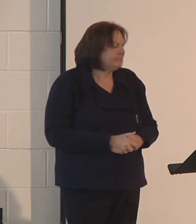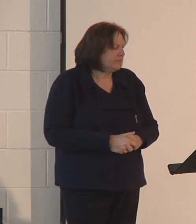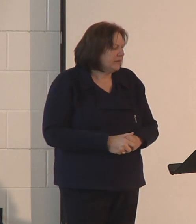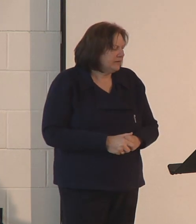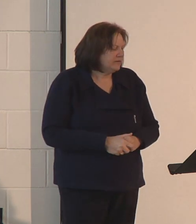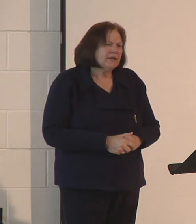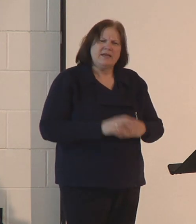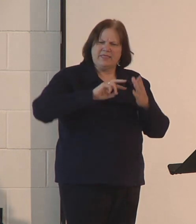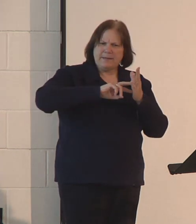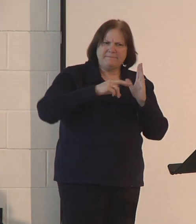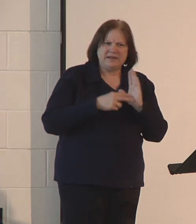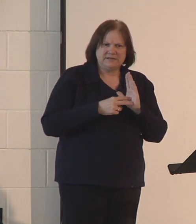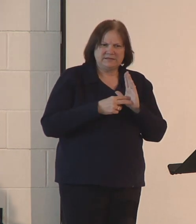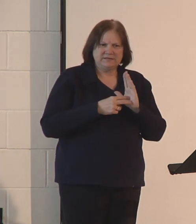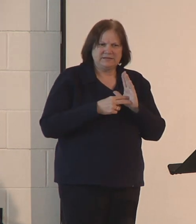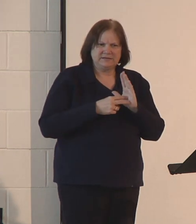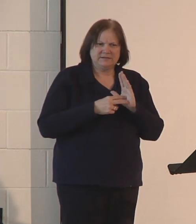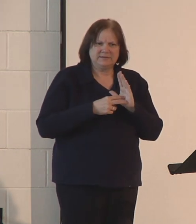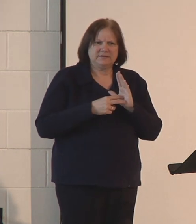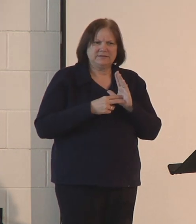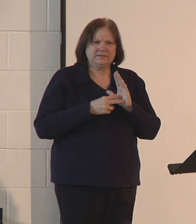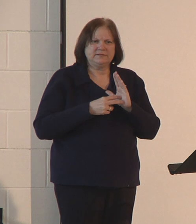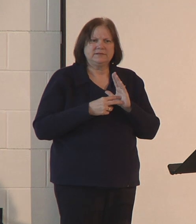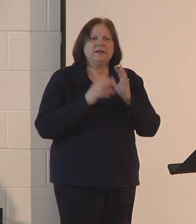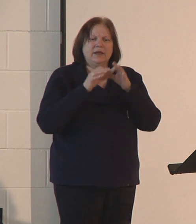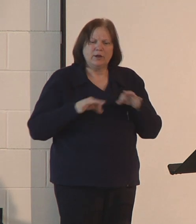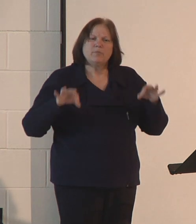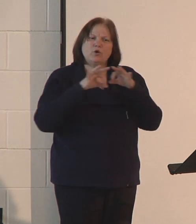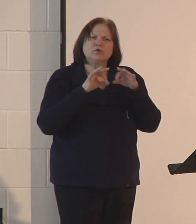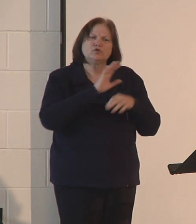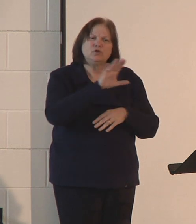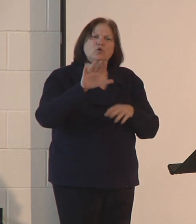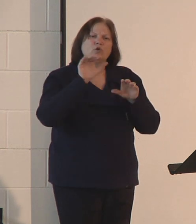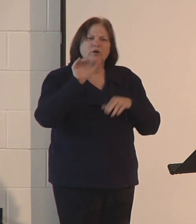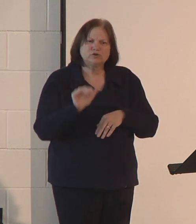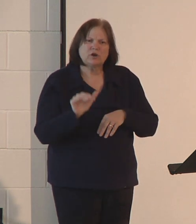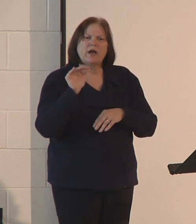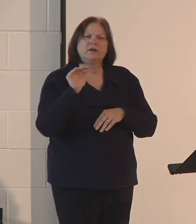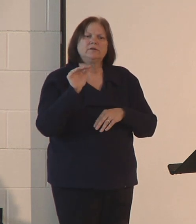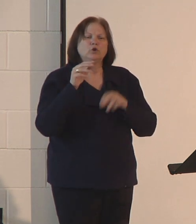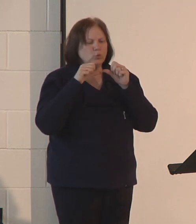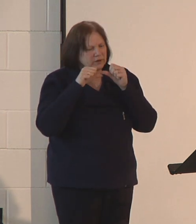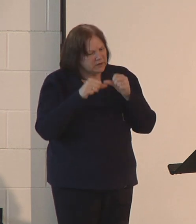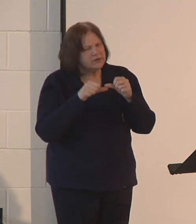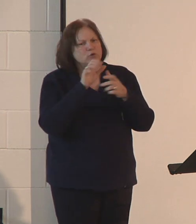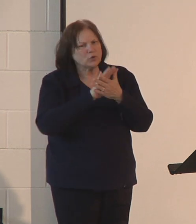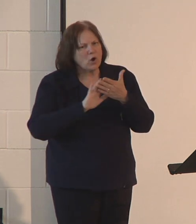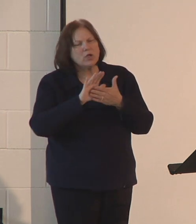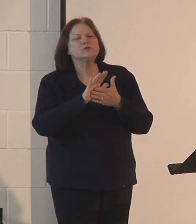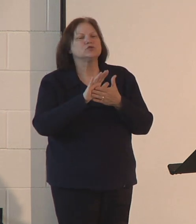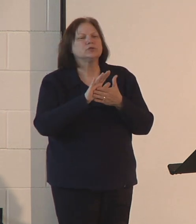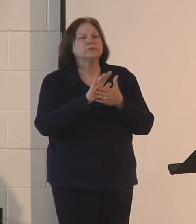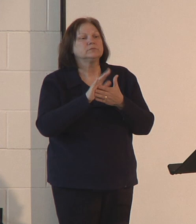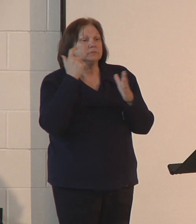It means a lot to your child who is going on to college. It means a lot to